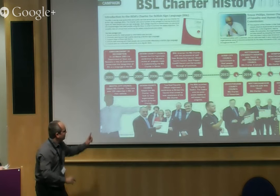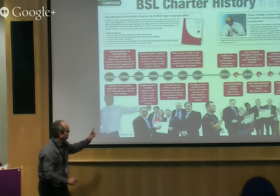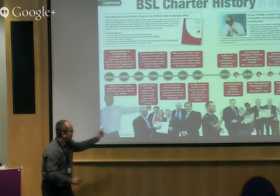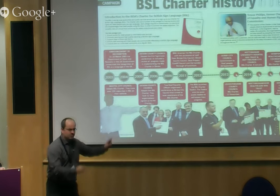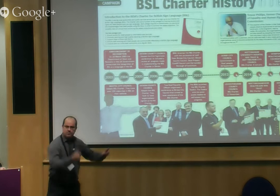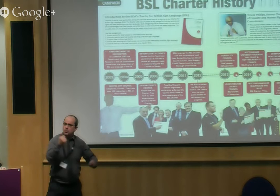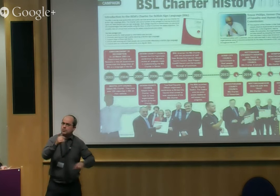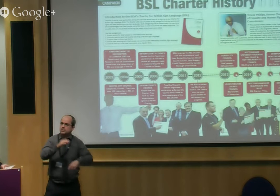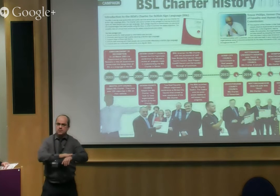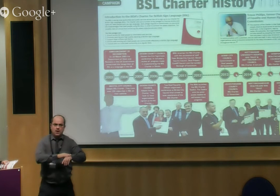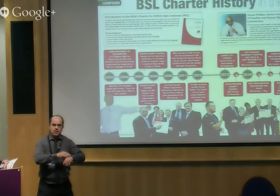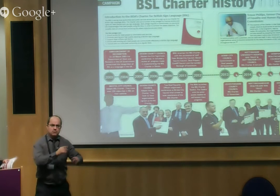signed